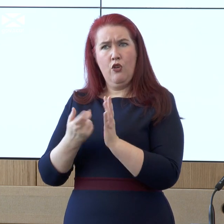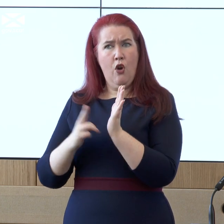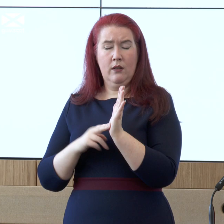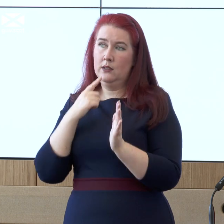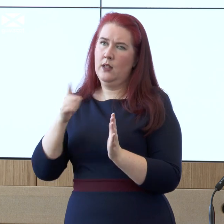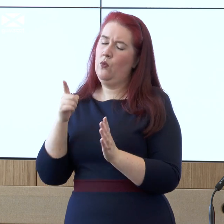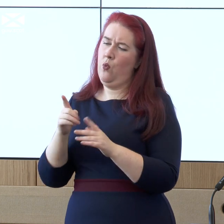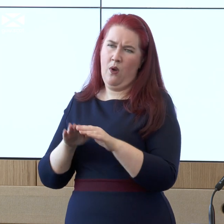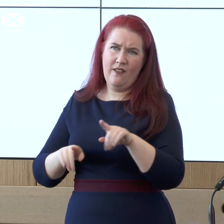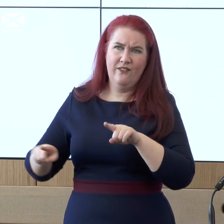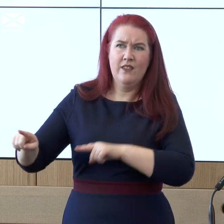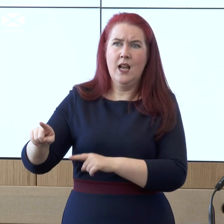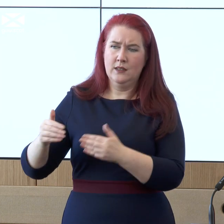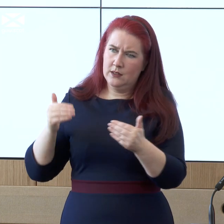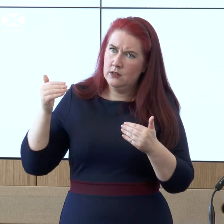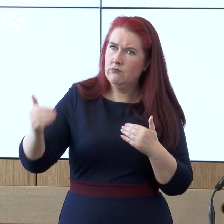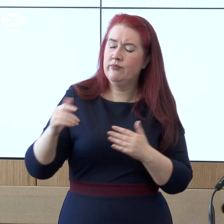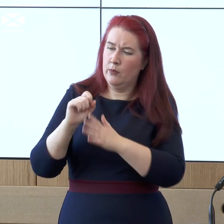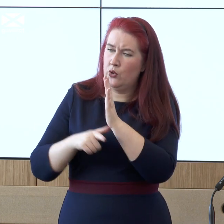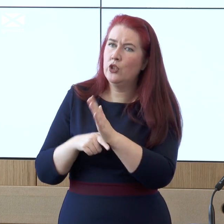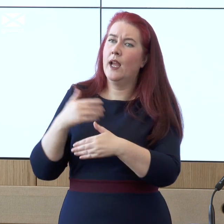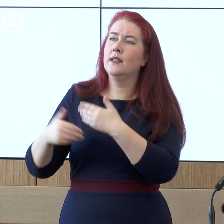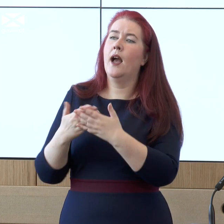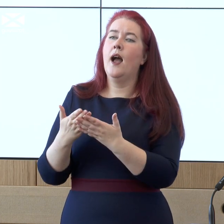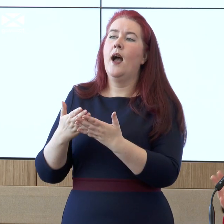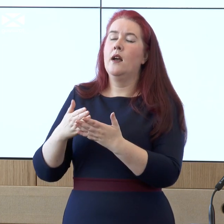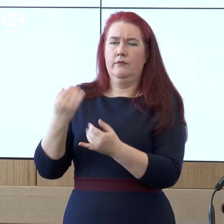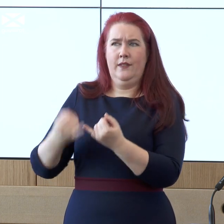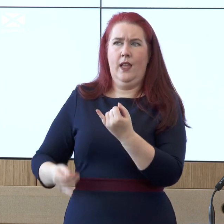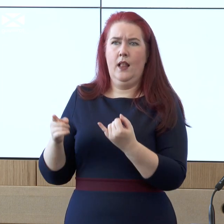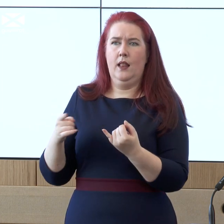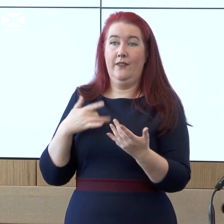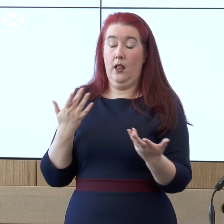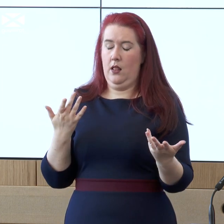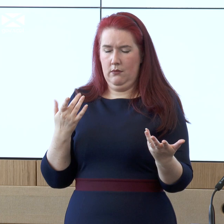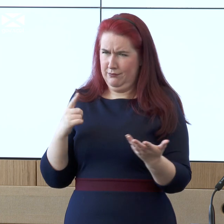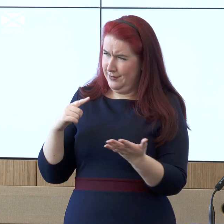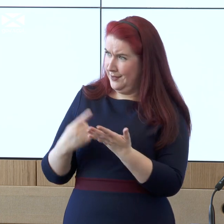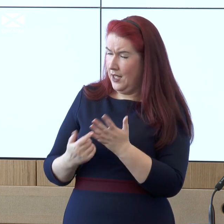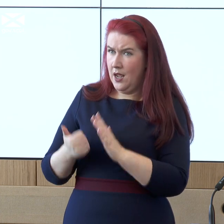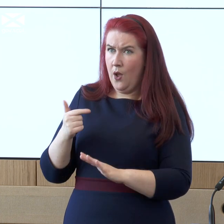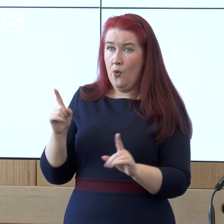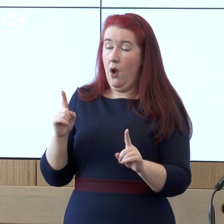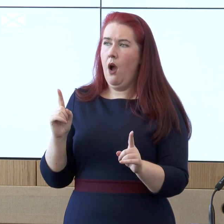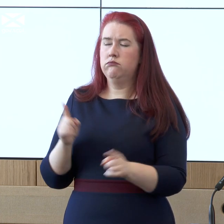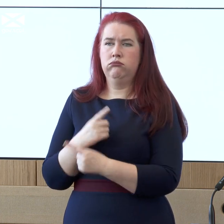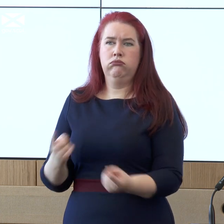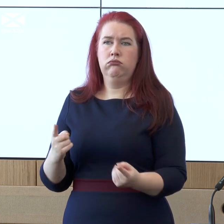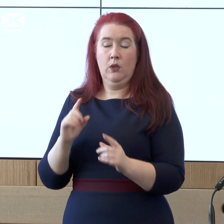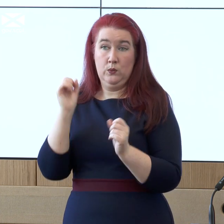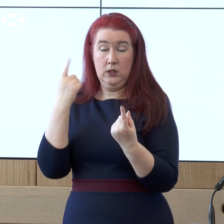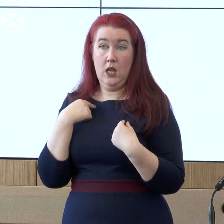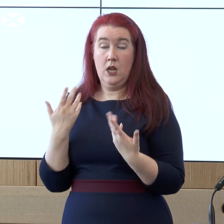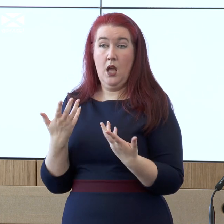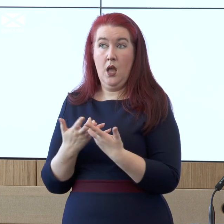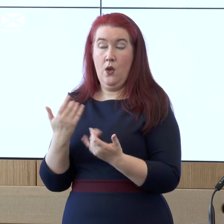of the projects bidding to be taken forward, it was passed over. I find that decision inexplicable on any objective grounds.